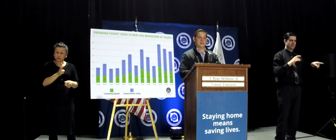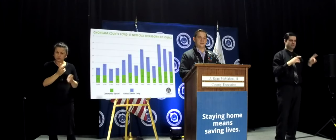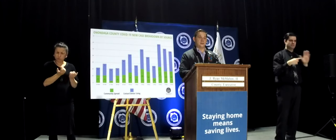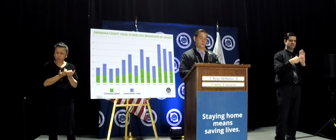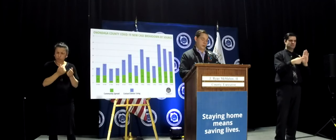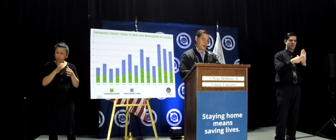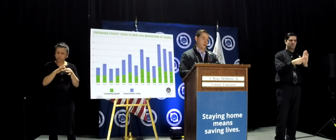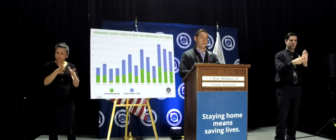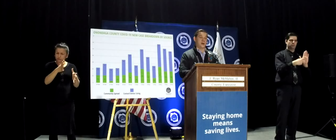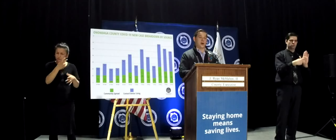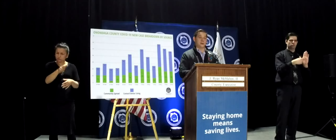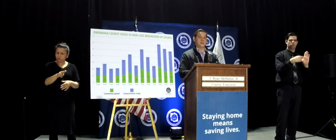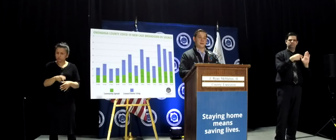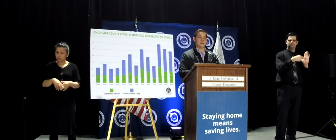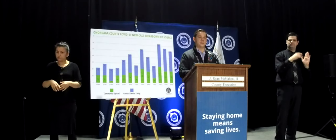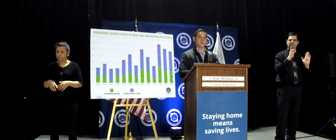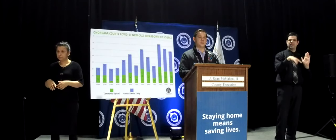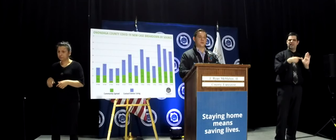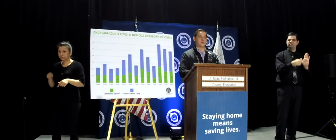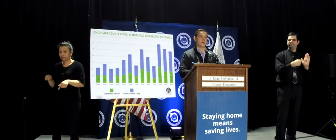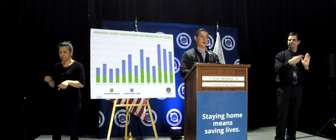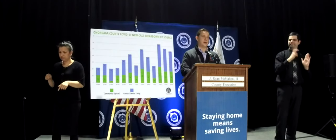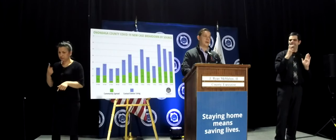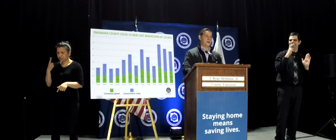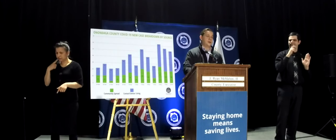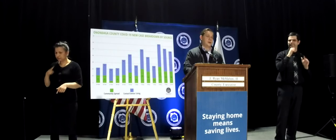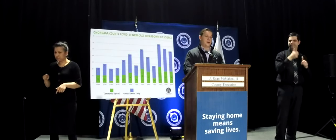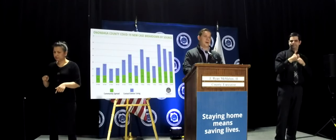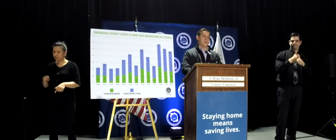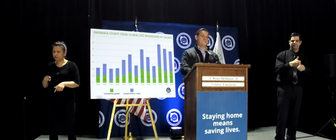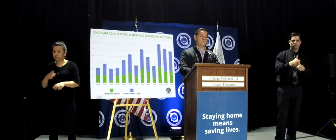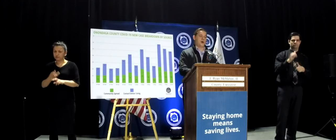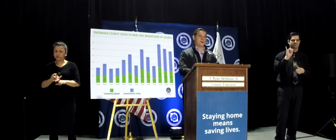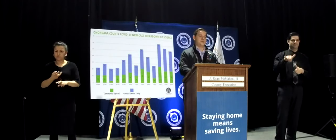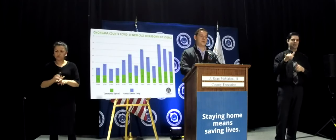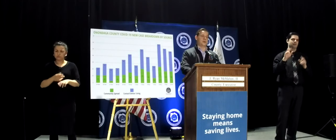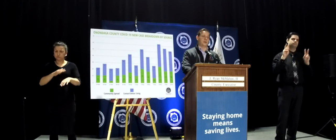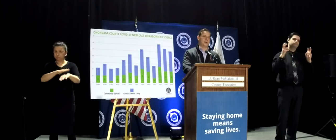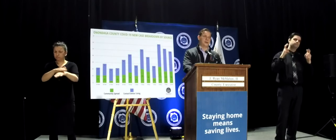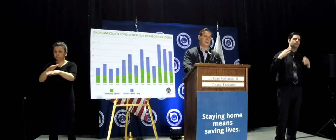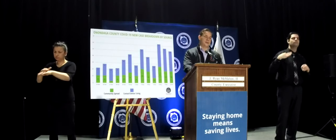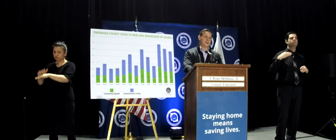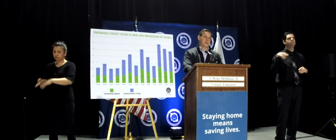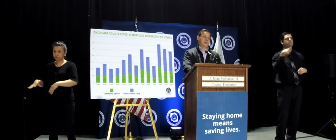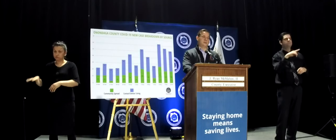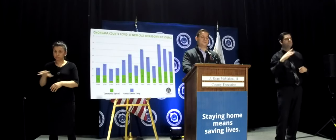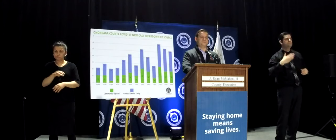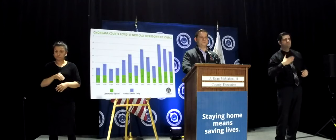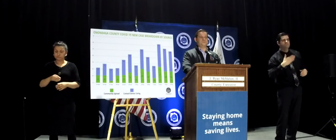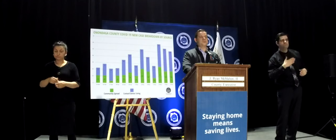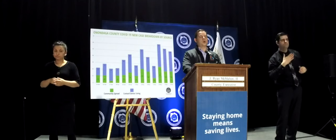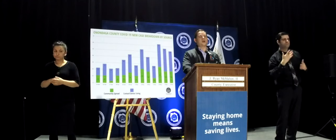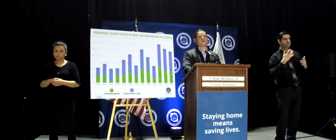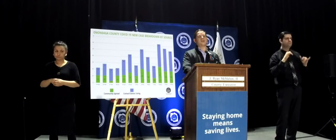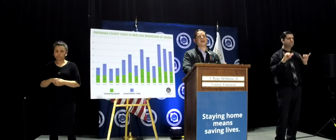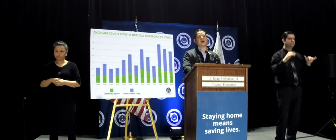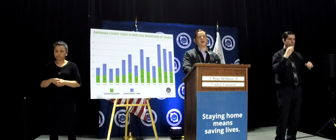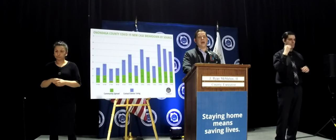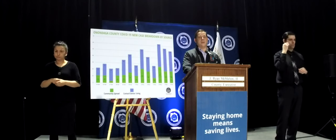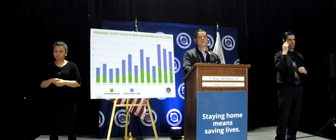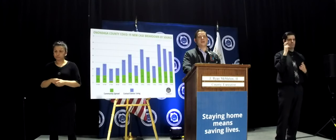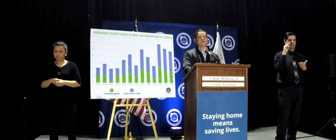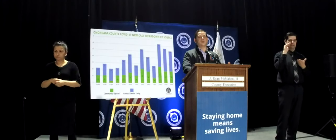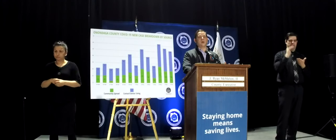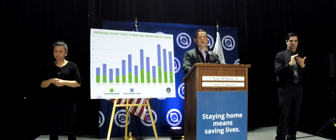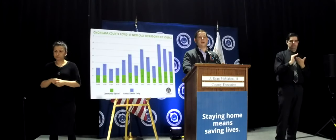I think it would have been hard to hit that many stores in one day. But certainly, you understand how